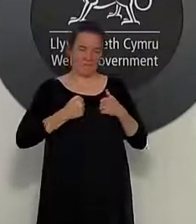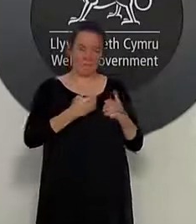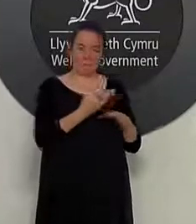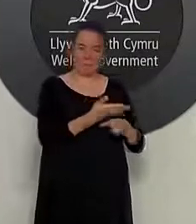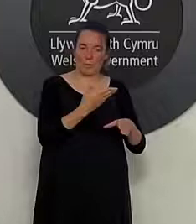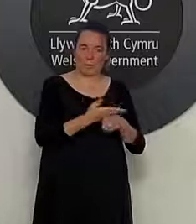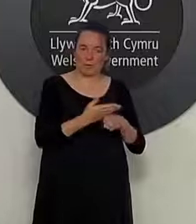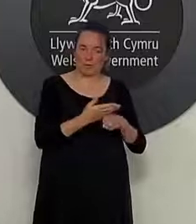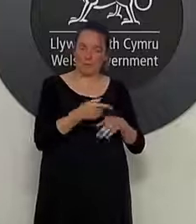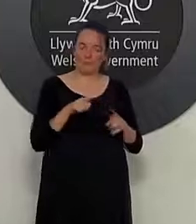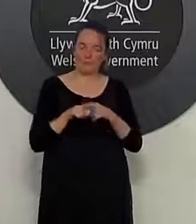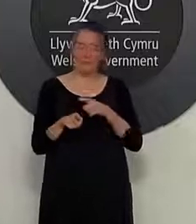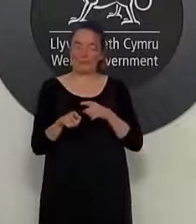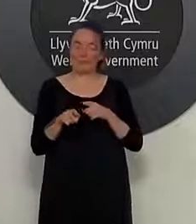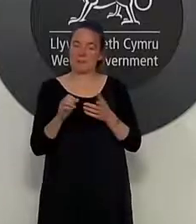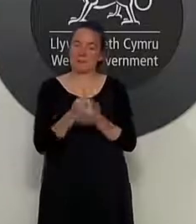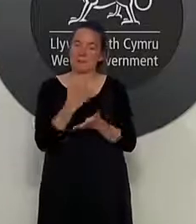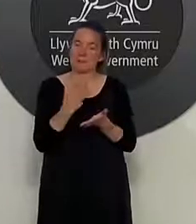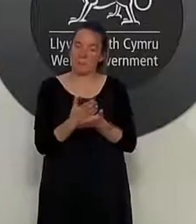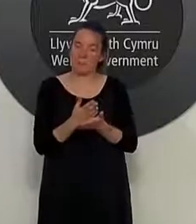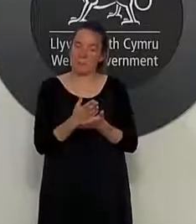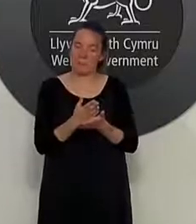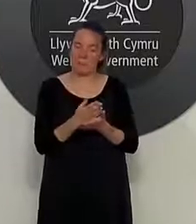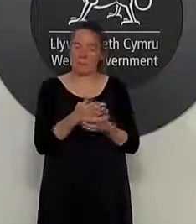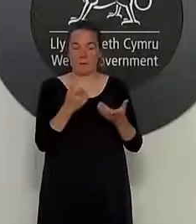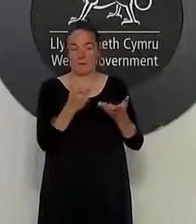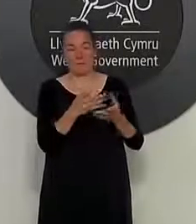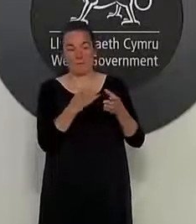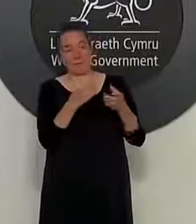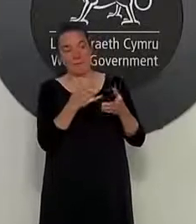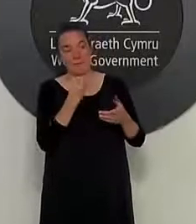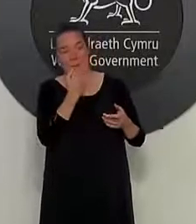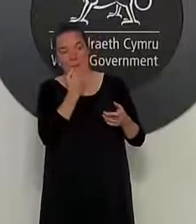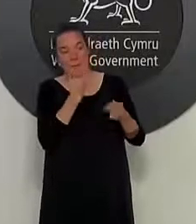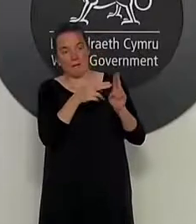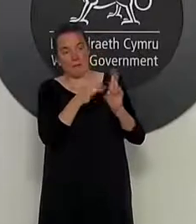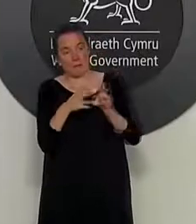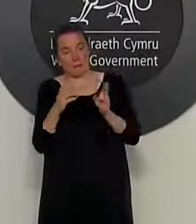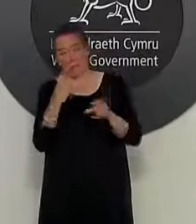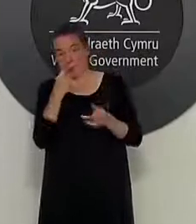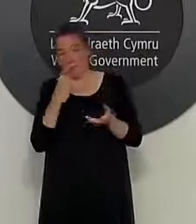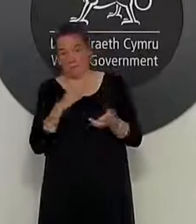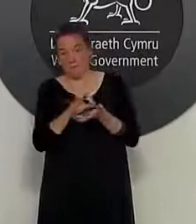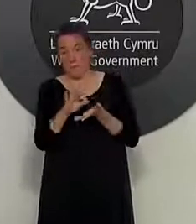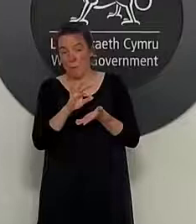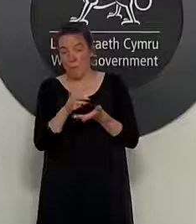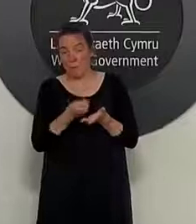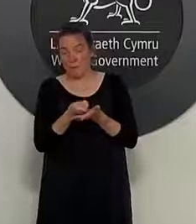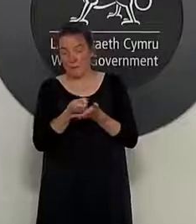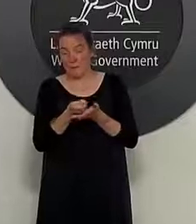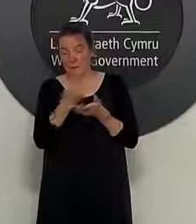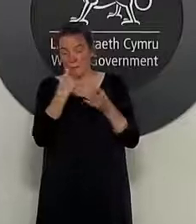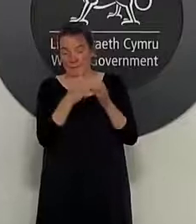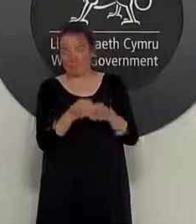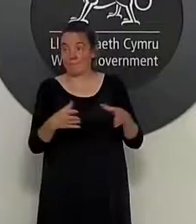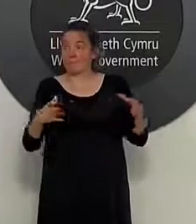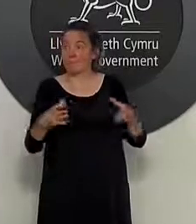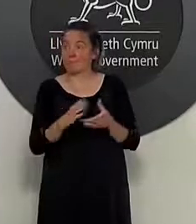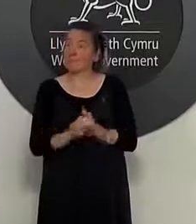increase the supply of affordable properties in those areas. And I referred, Adrian, didn't I, in my remarks